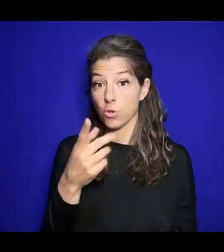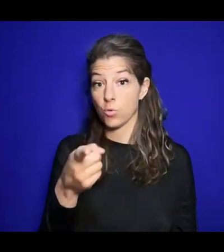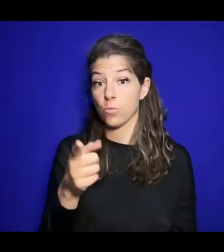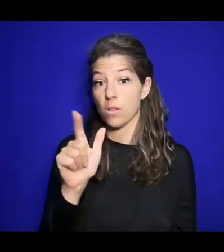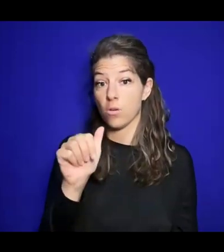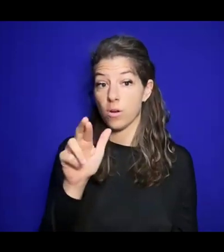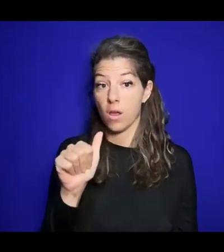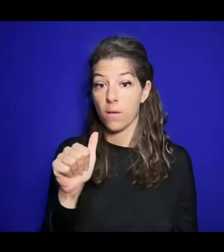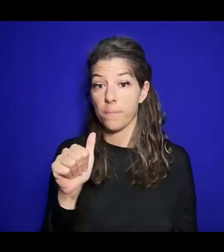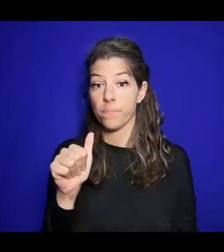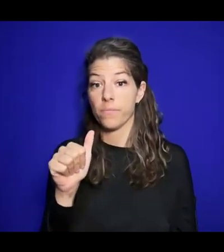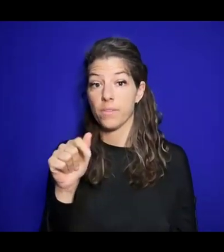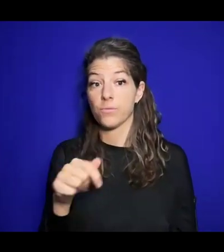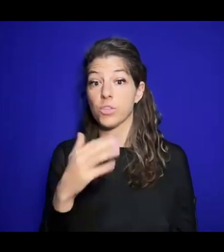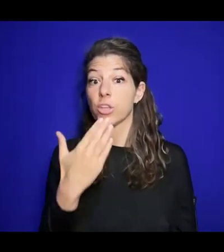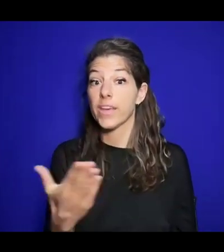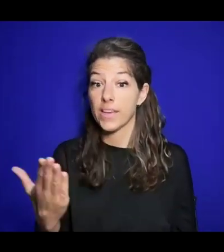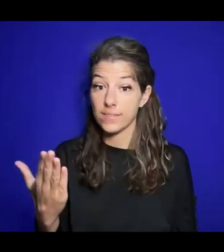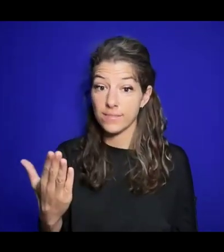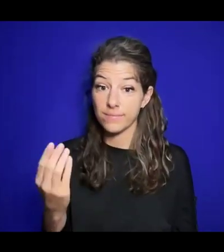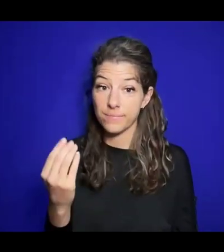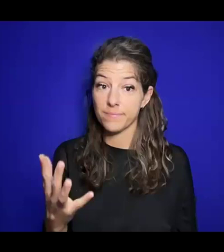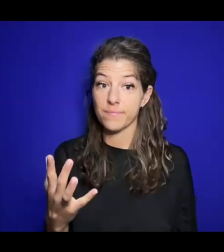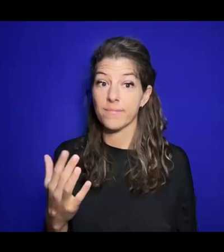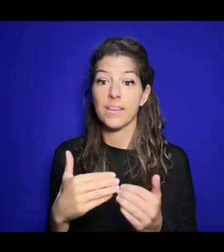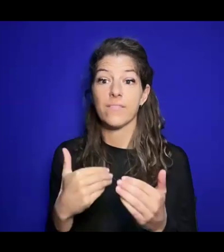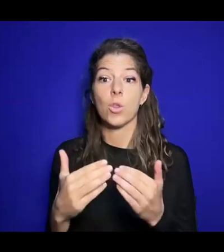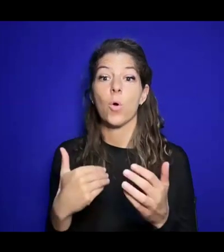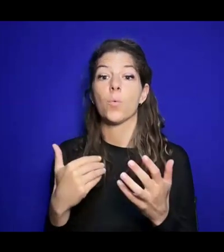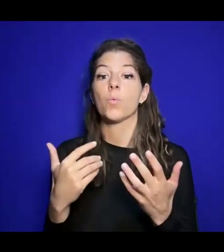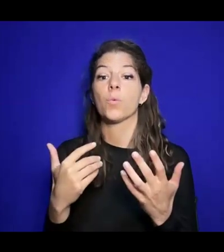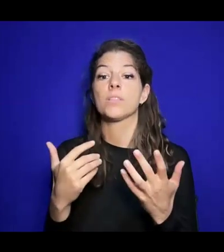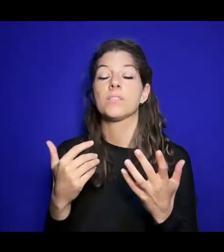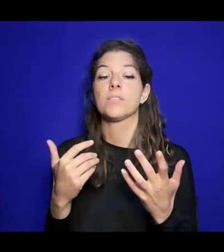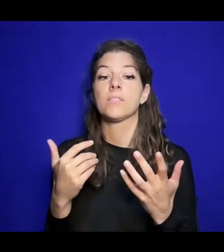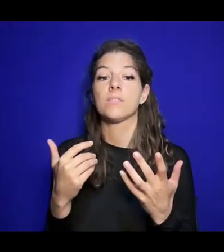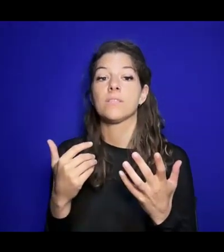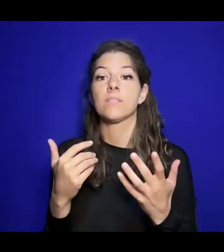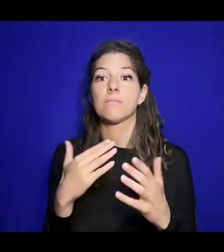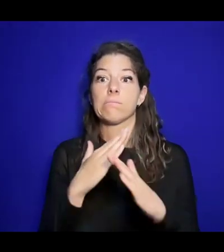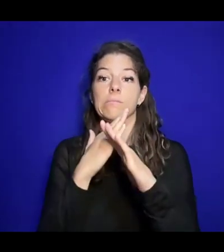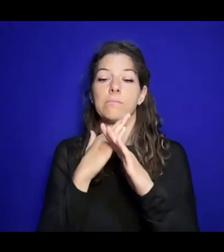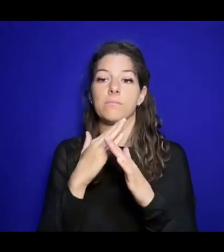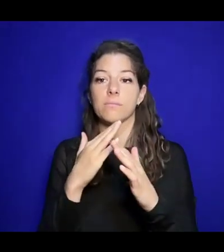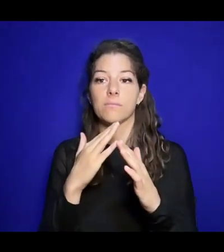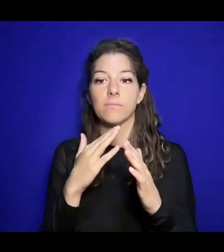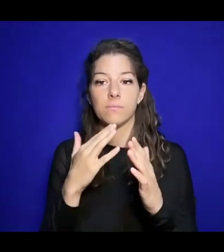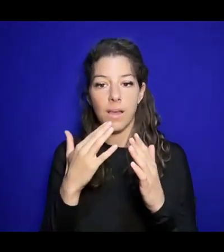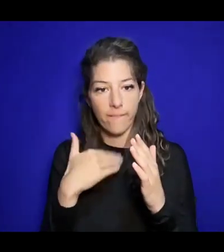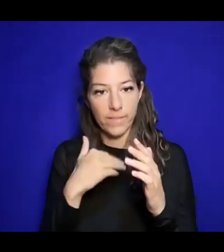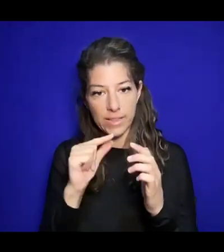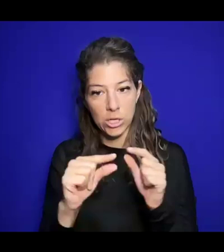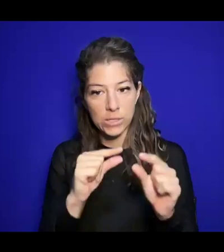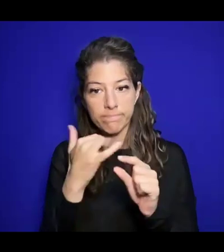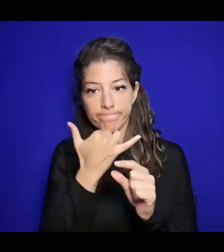Laura, this was a good thing even though it's turned out to be, an impediment. We have all kinds of little bumps